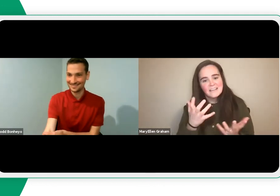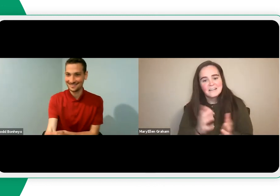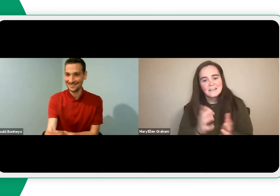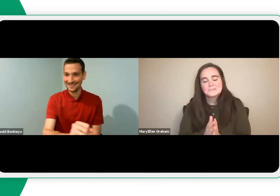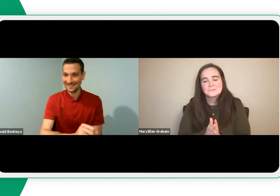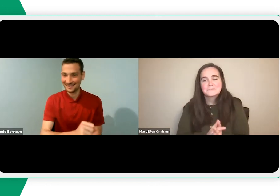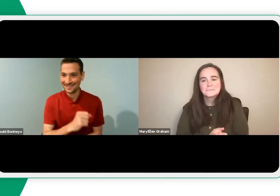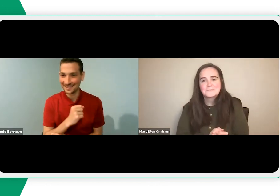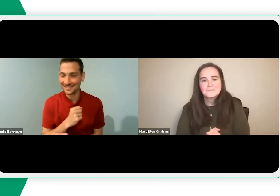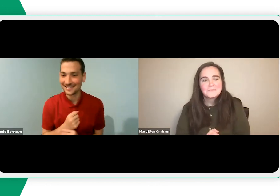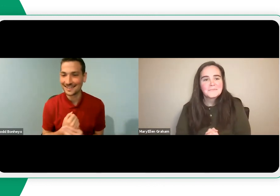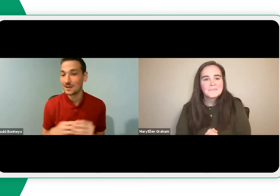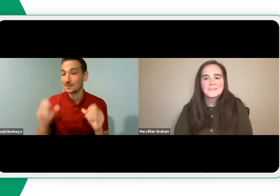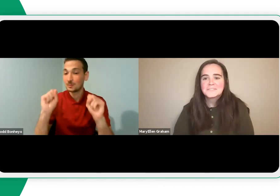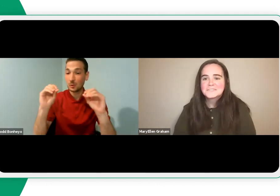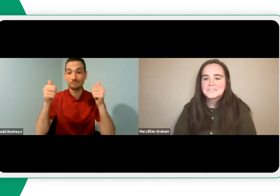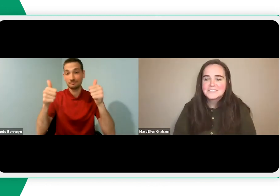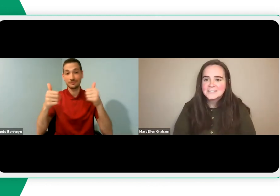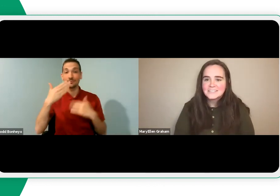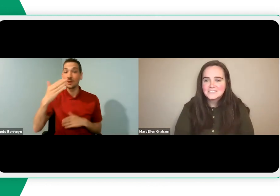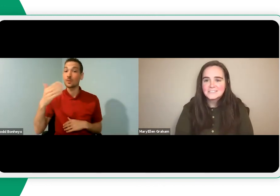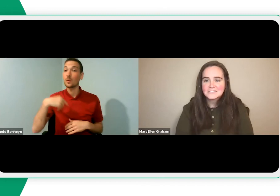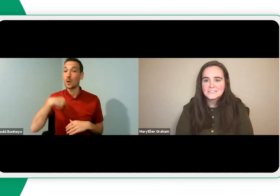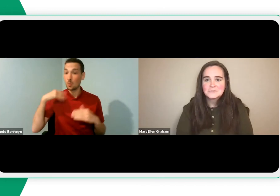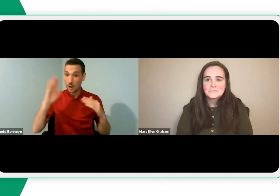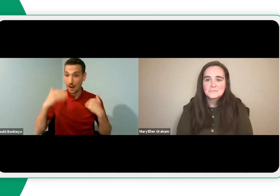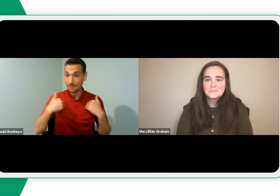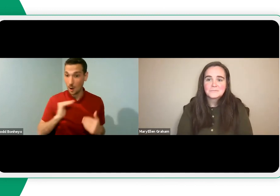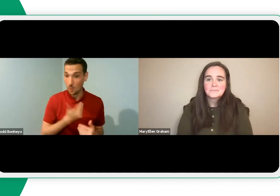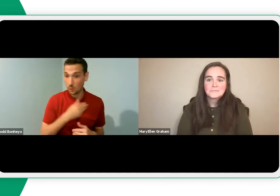Definitely. And Todd, this is a good problem. It's a happy issue to have.